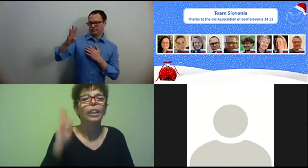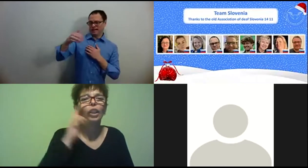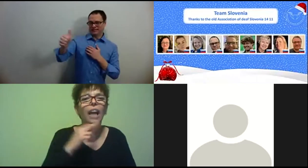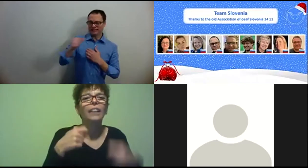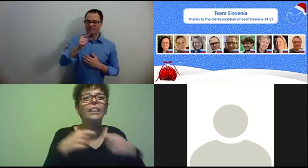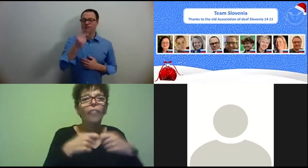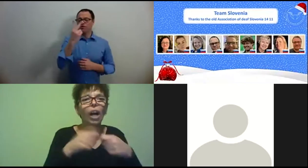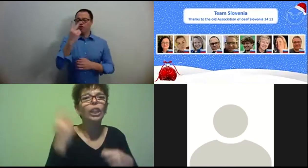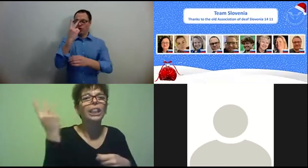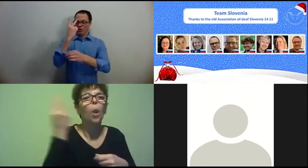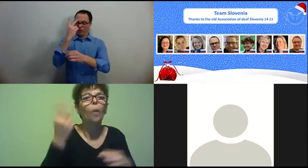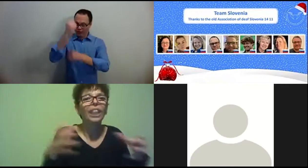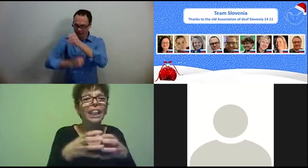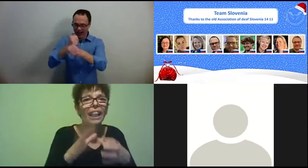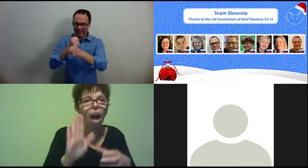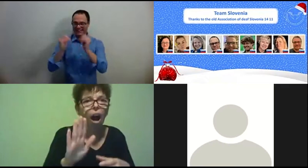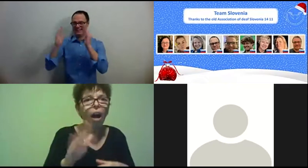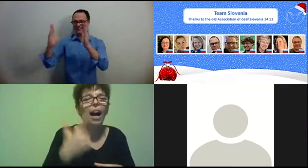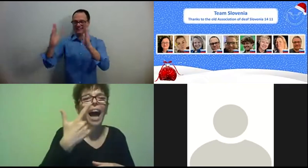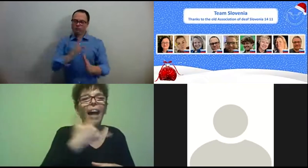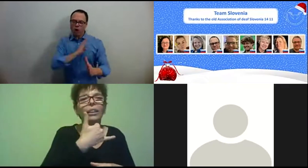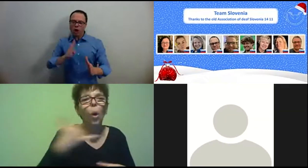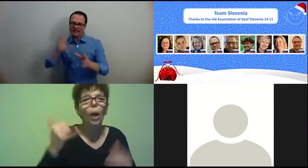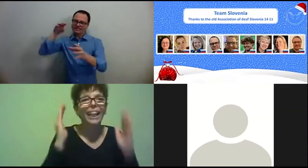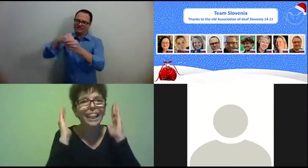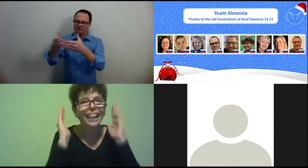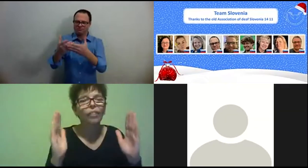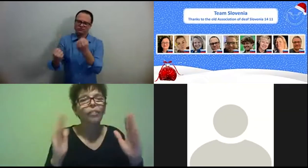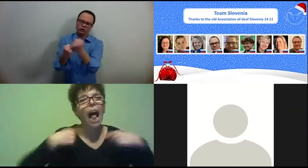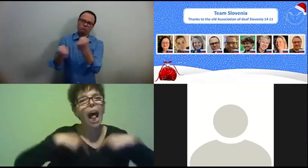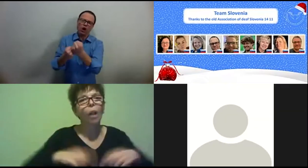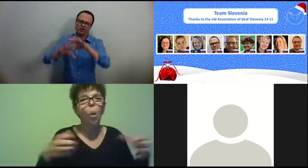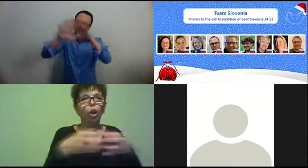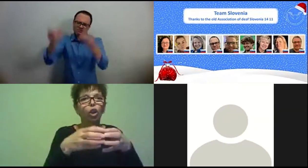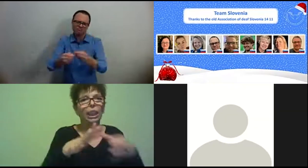So the Slovenian Deaf Association